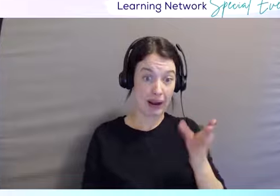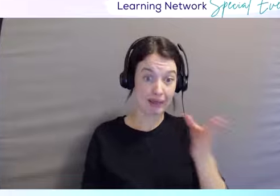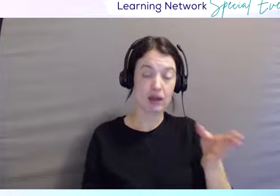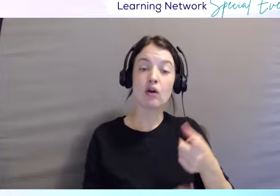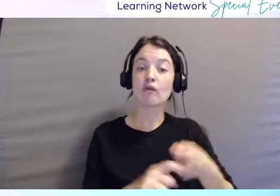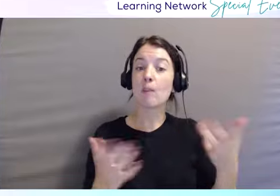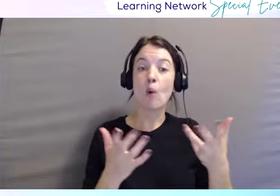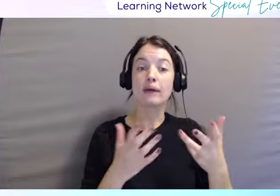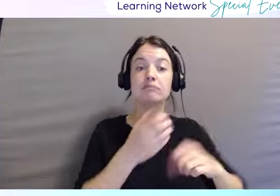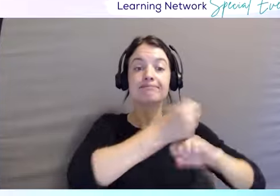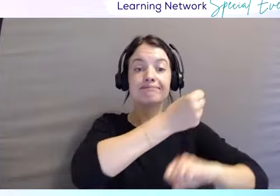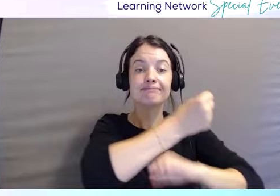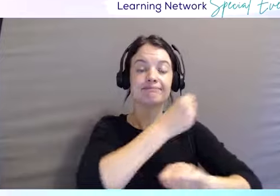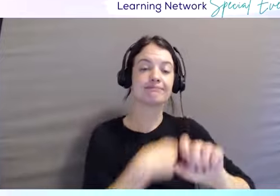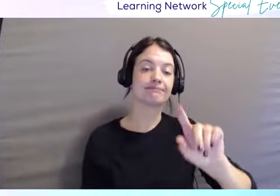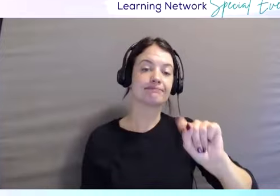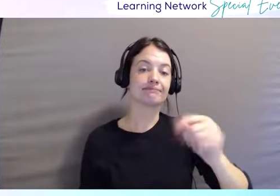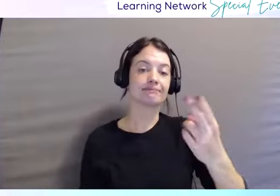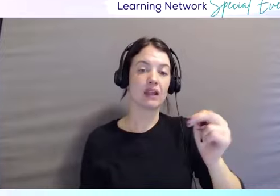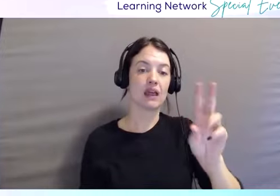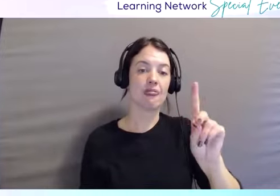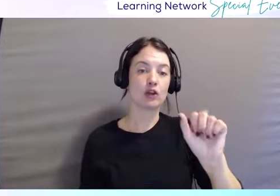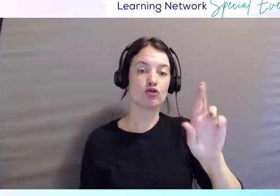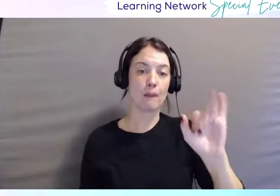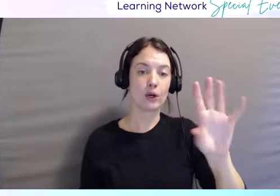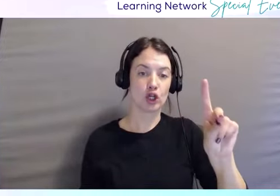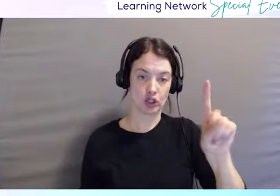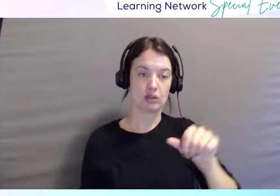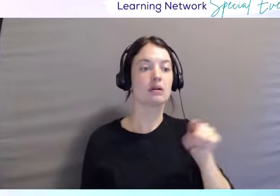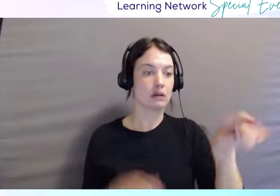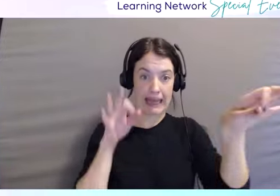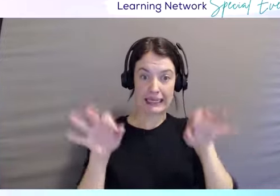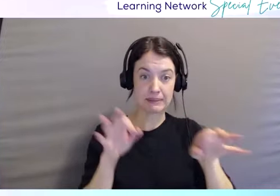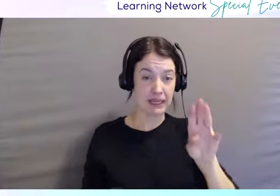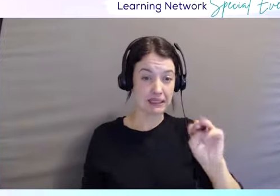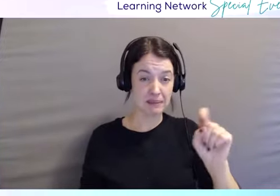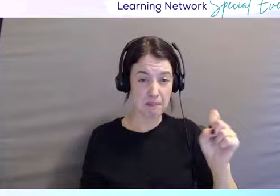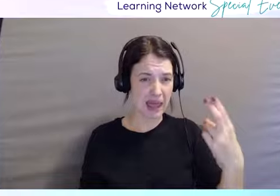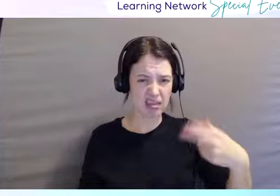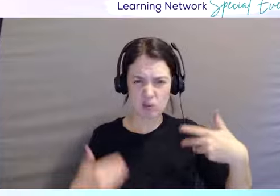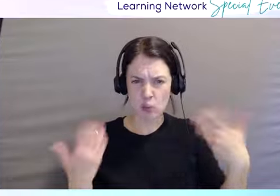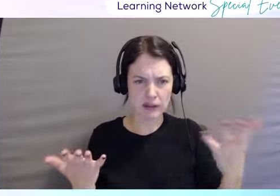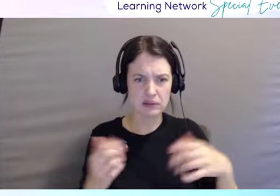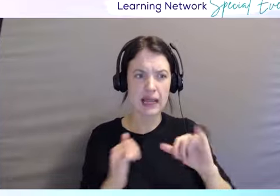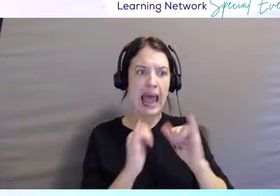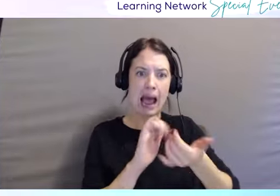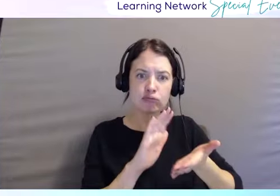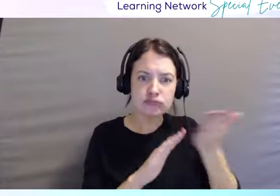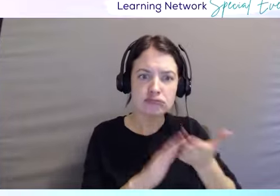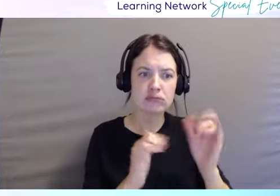an excellent description of what meth is, how it's made, and how it can work, and what impact it has on individual. On